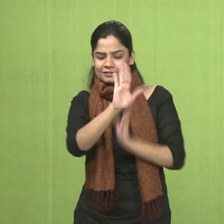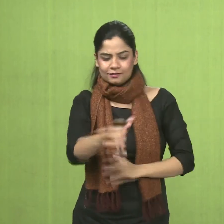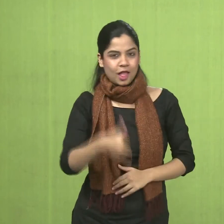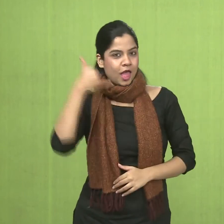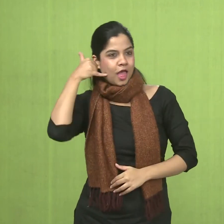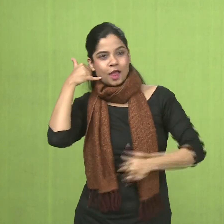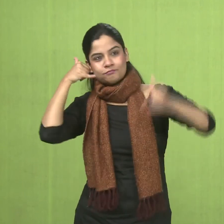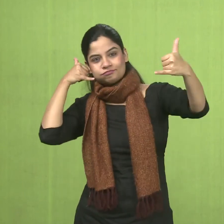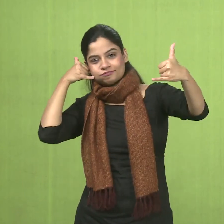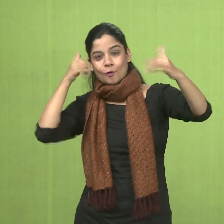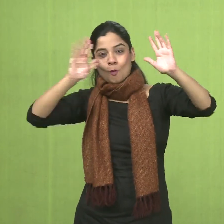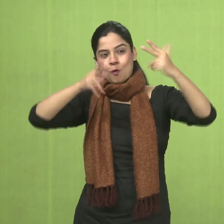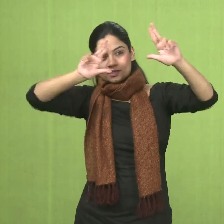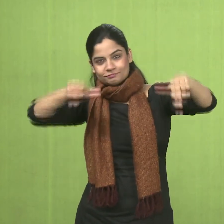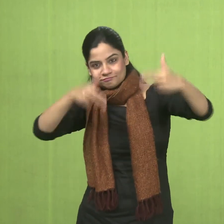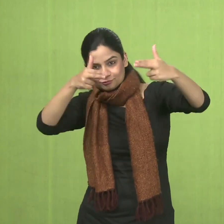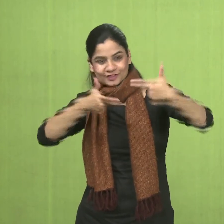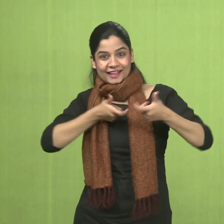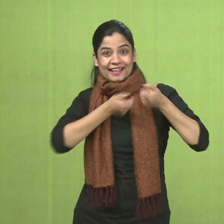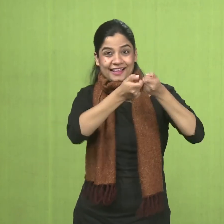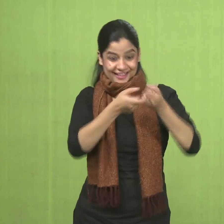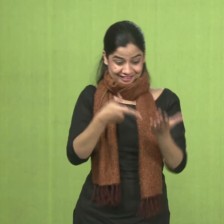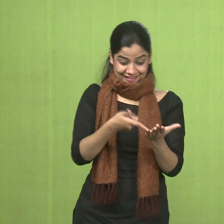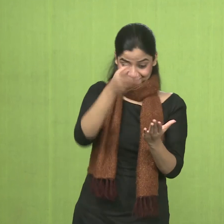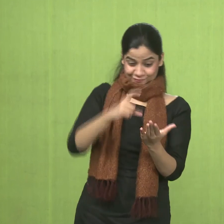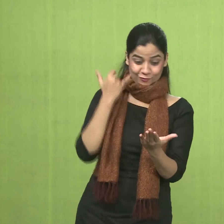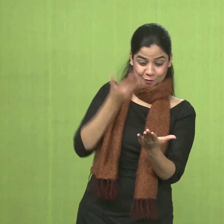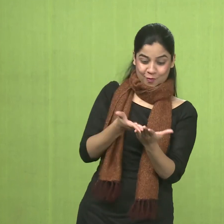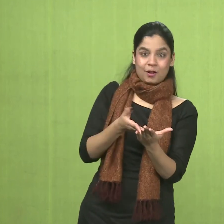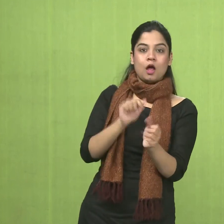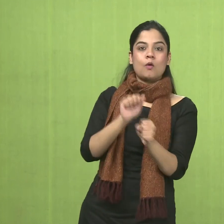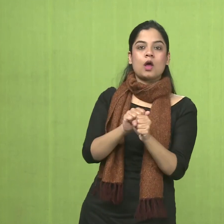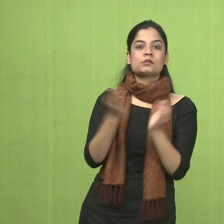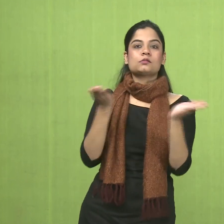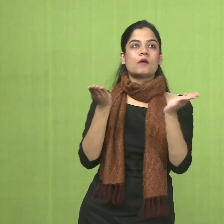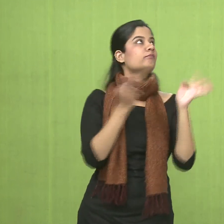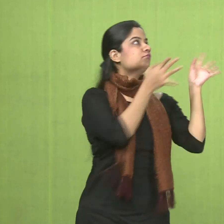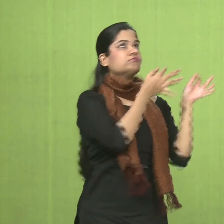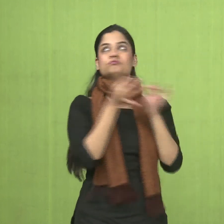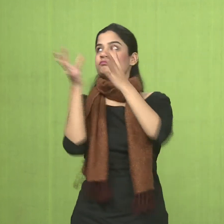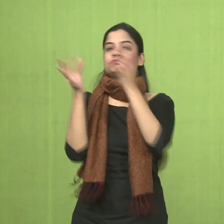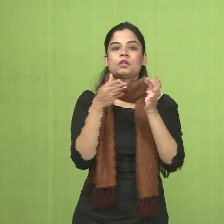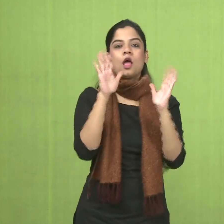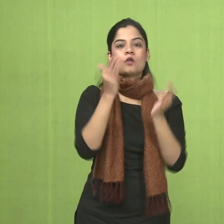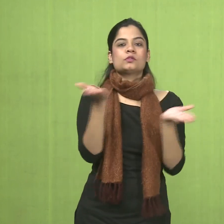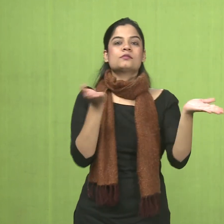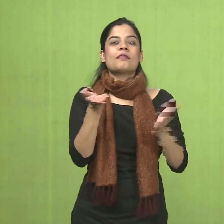would we discuss with them? How would we talk to them? We can use a mobile to have a video call or a chat. So that is a service that we are